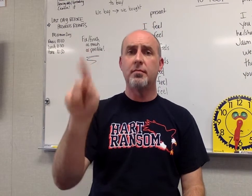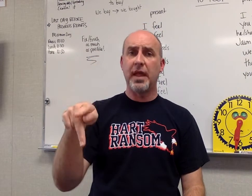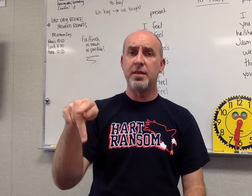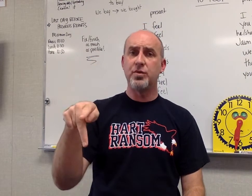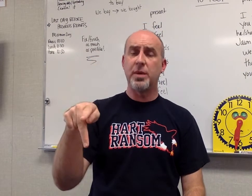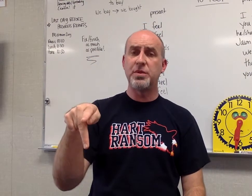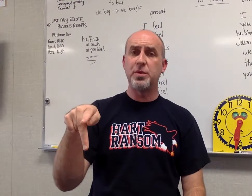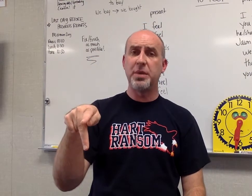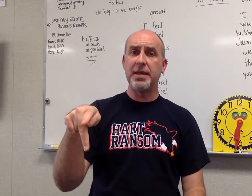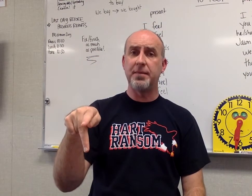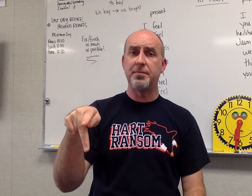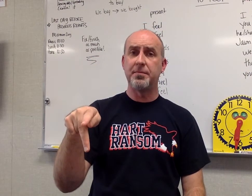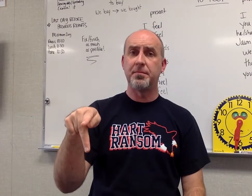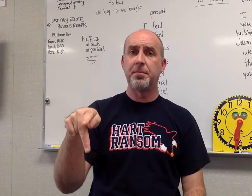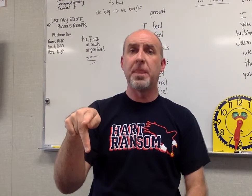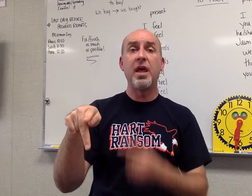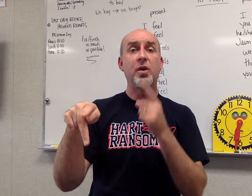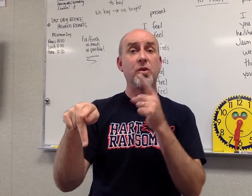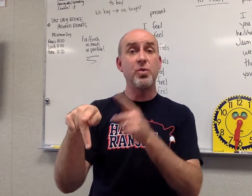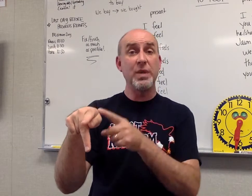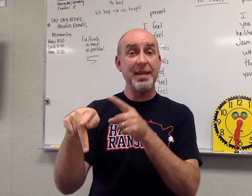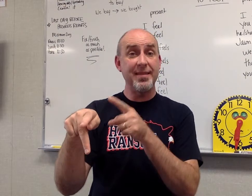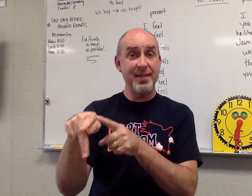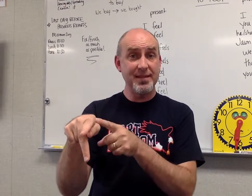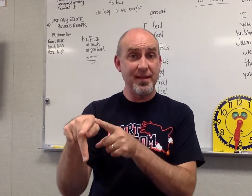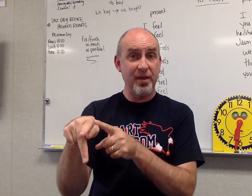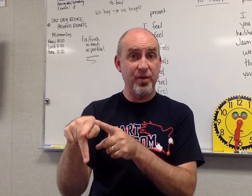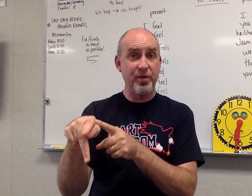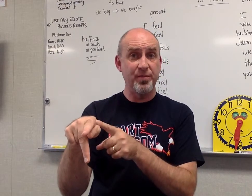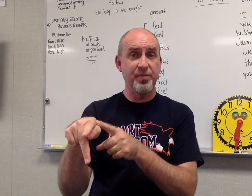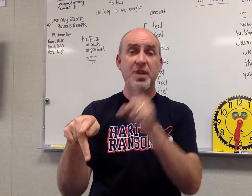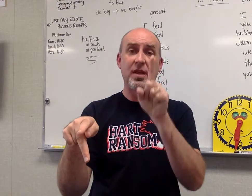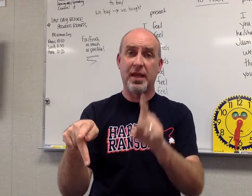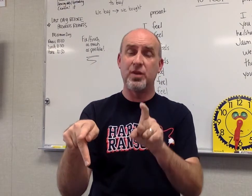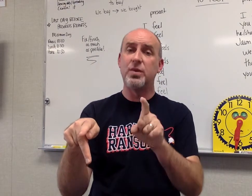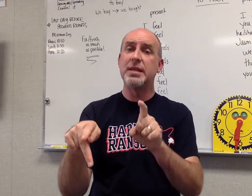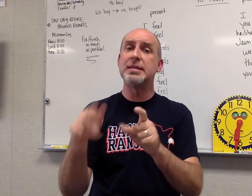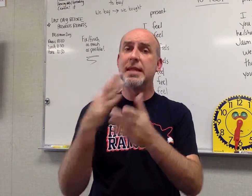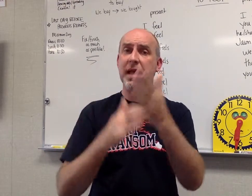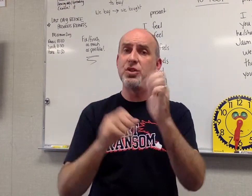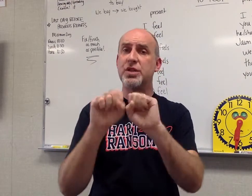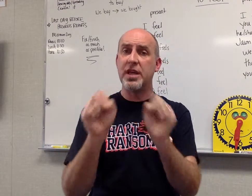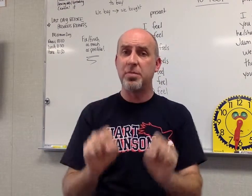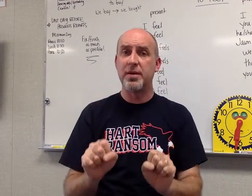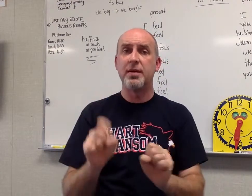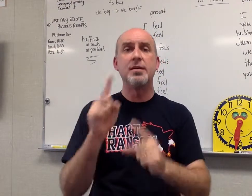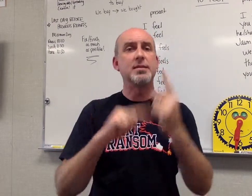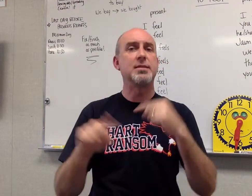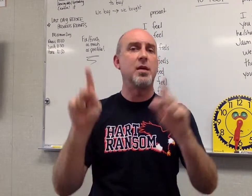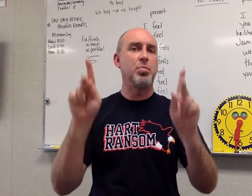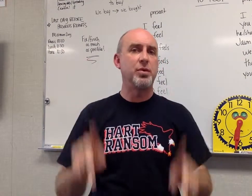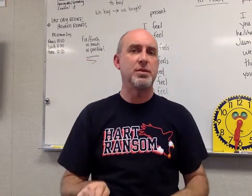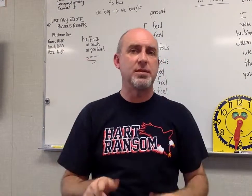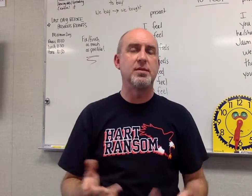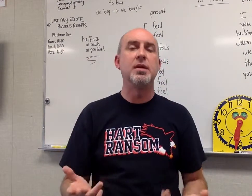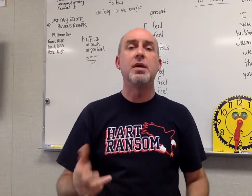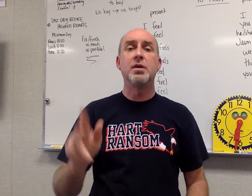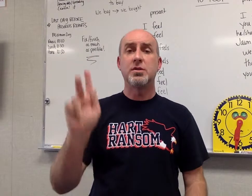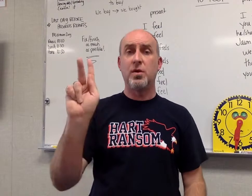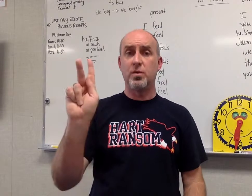and then it drops to a P. You need this letter, and you need this hand shape to sign person. So